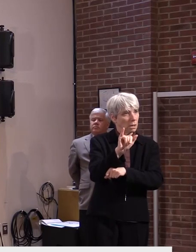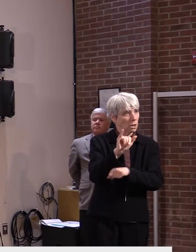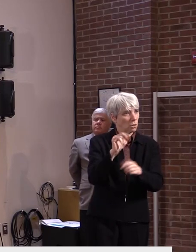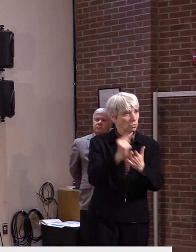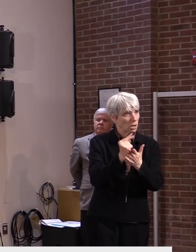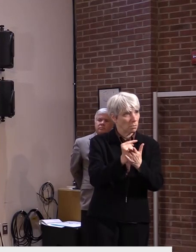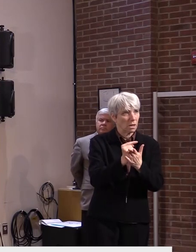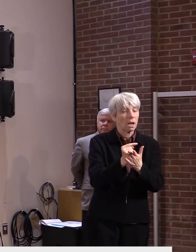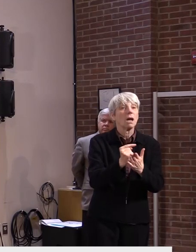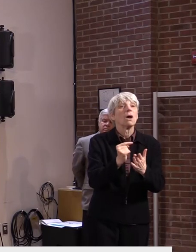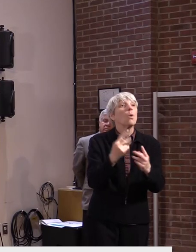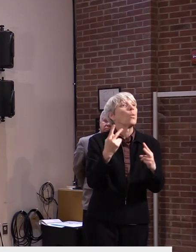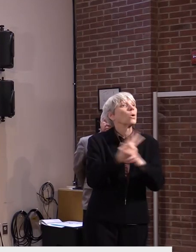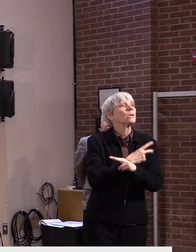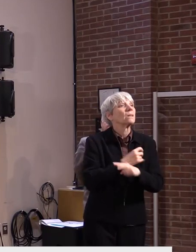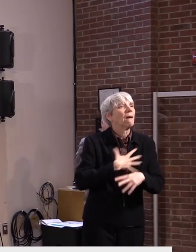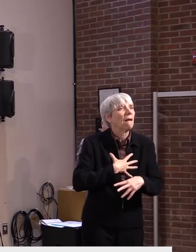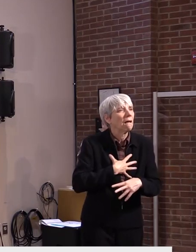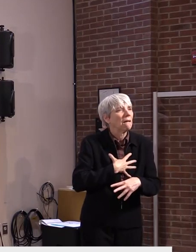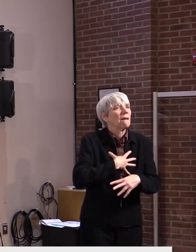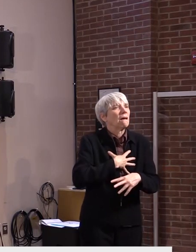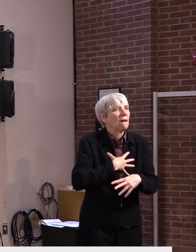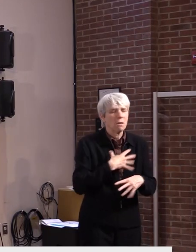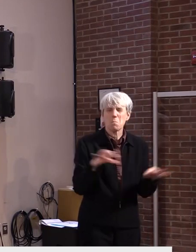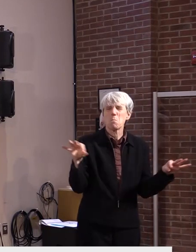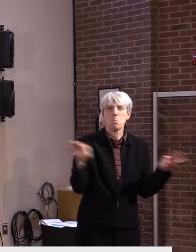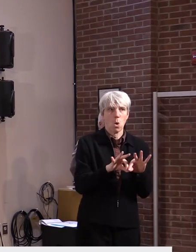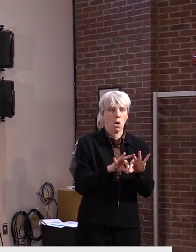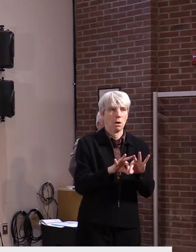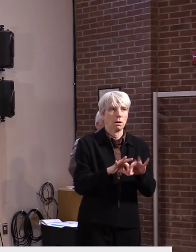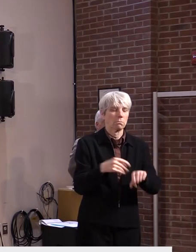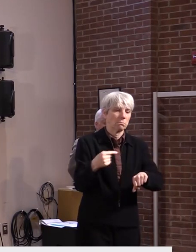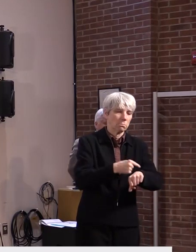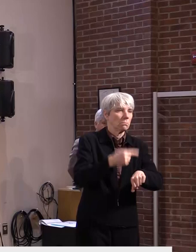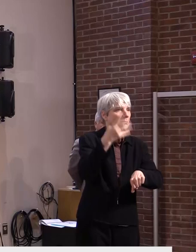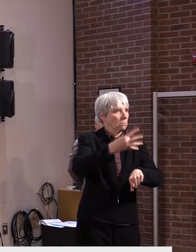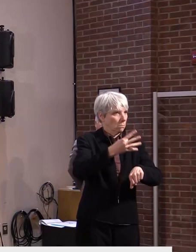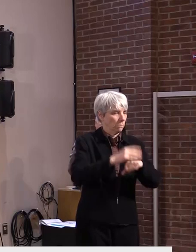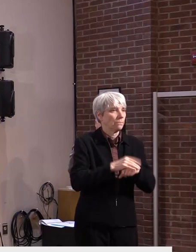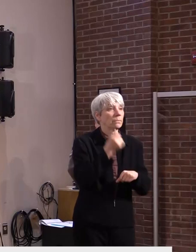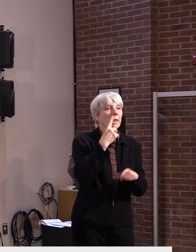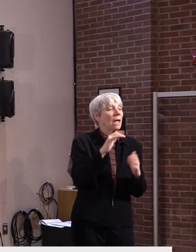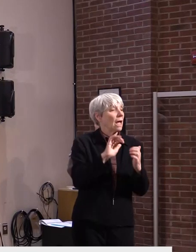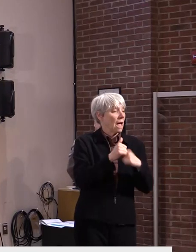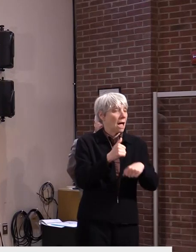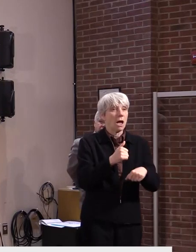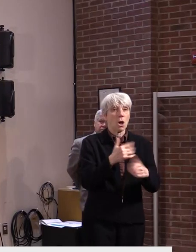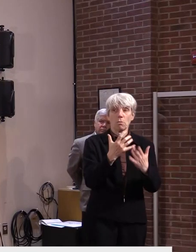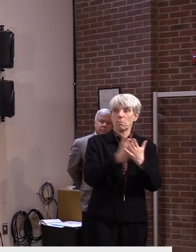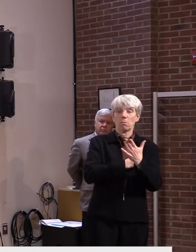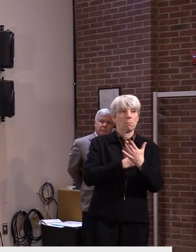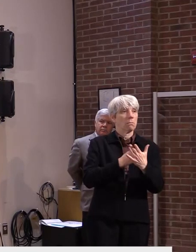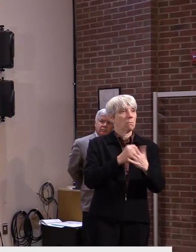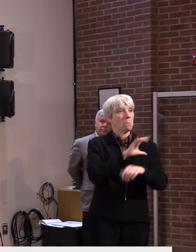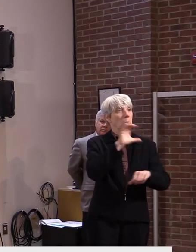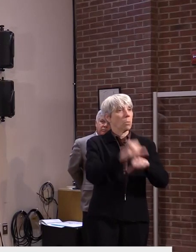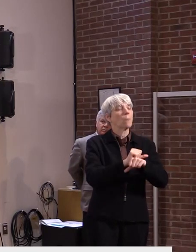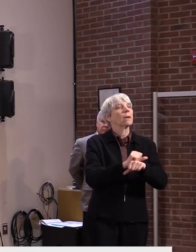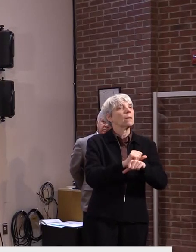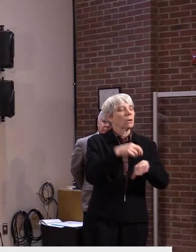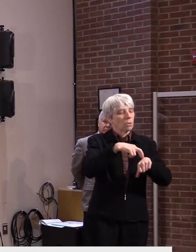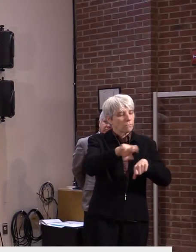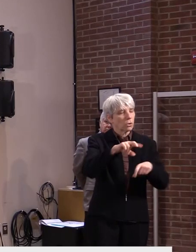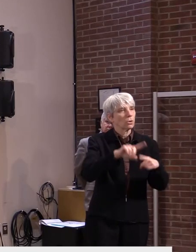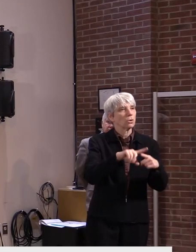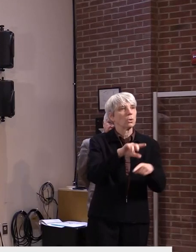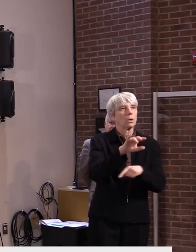develop shortness of breath. Treatment usually requires referral to an infusion center, as the drug is